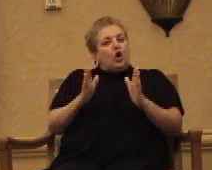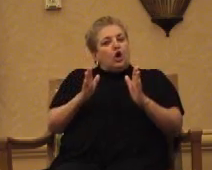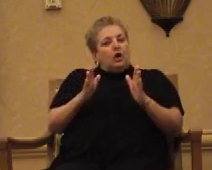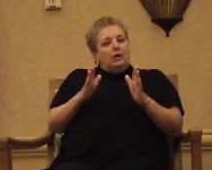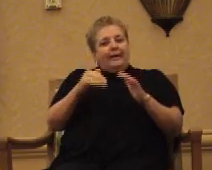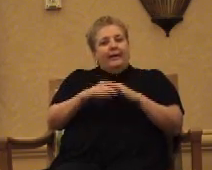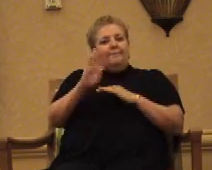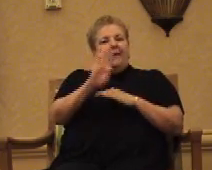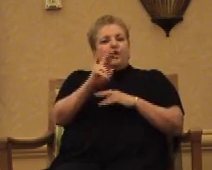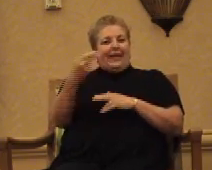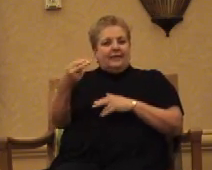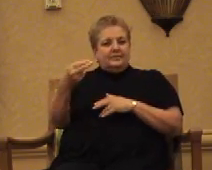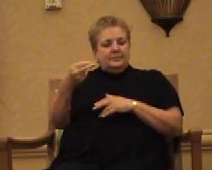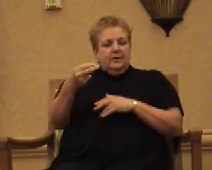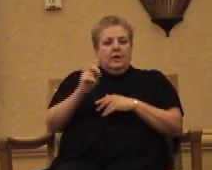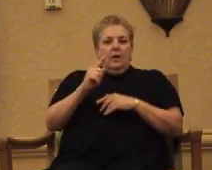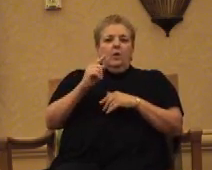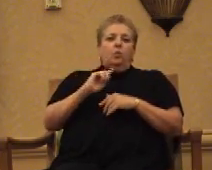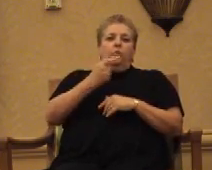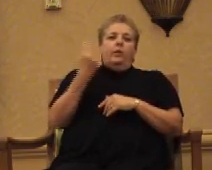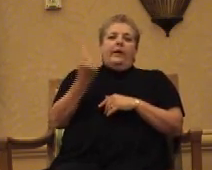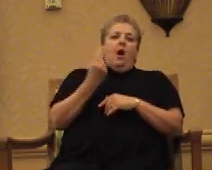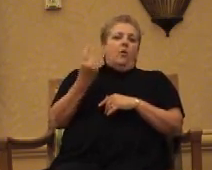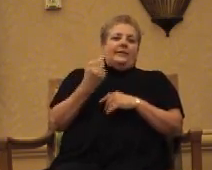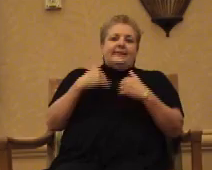of, we always had 100 kilos actually of marijuana in our basement.